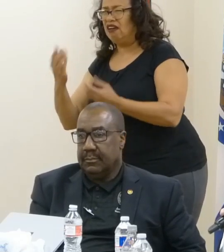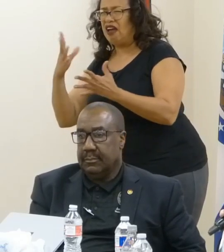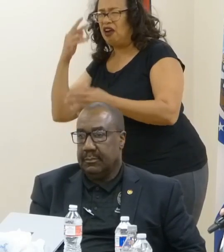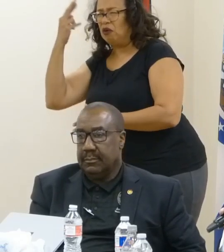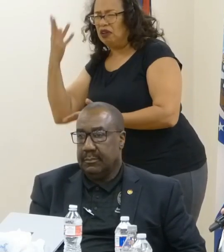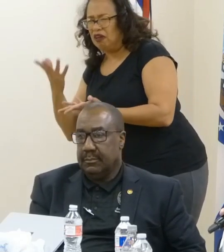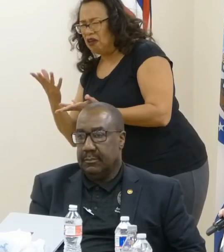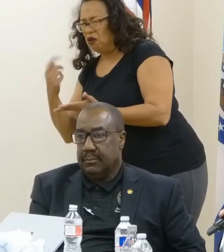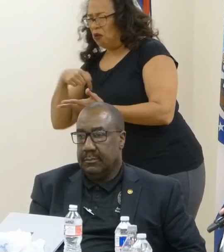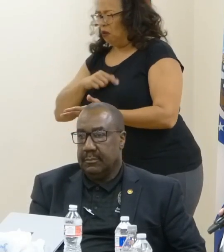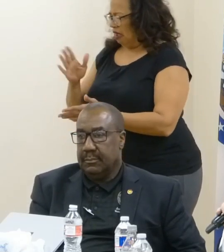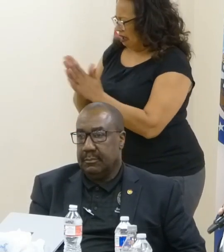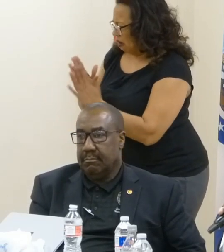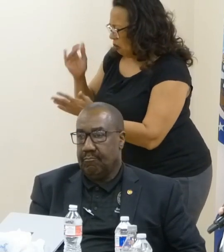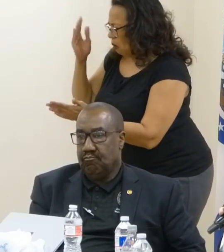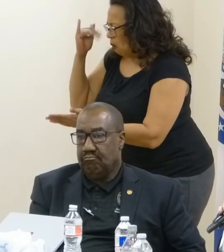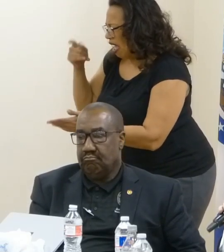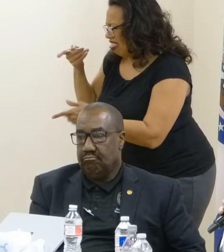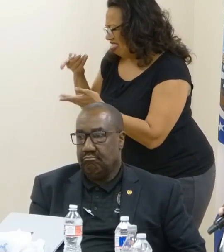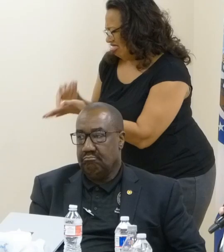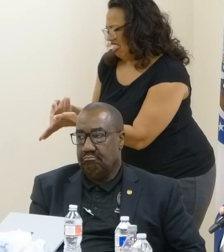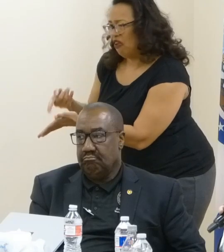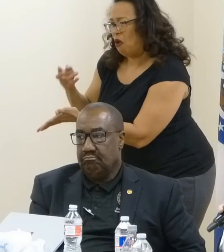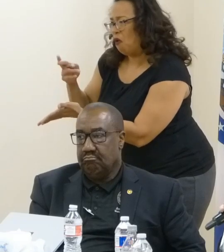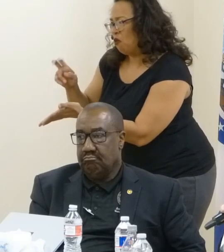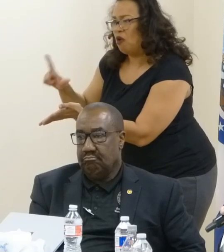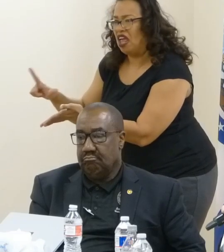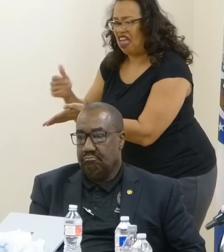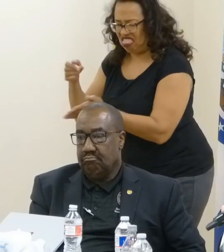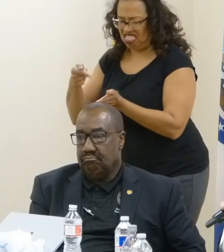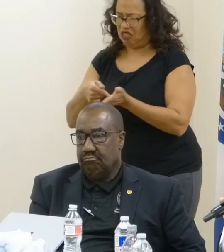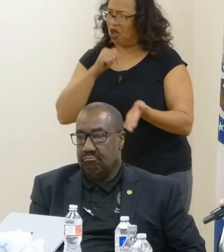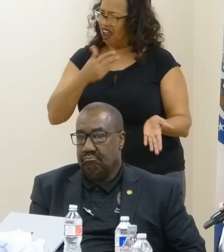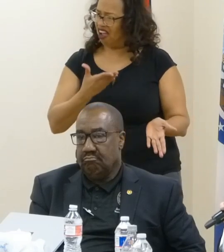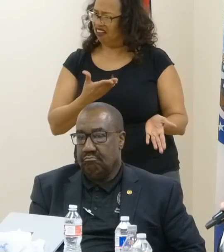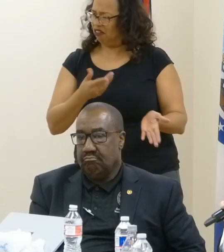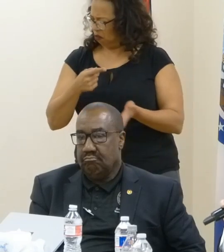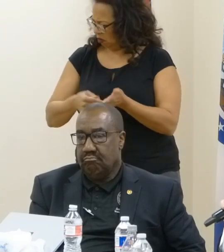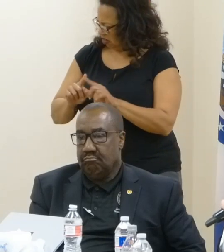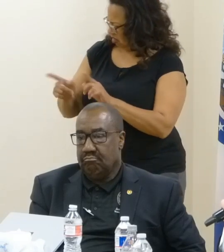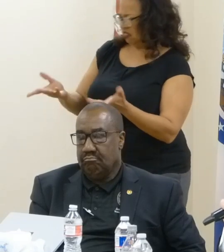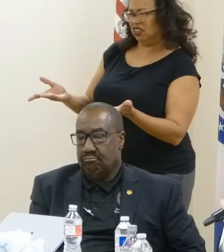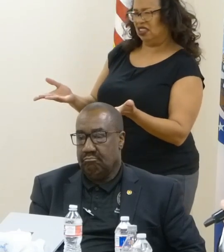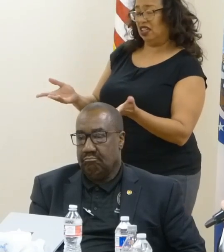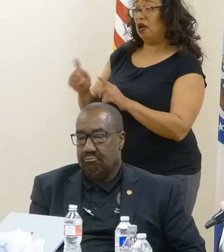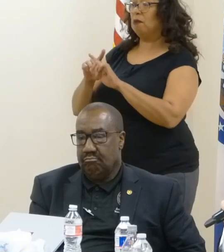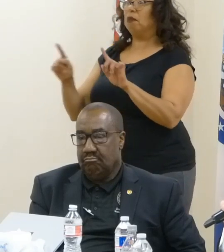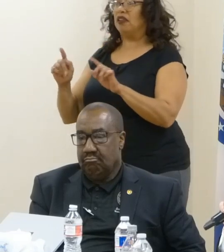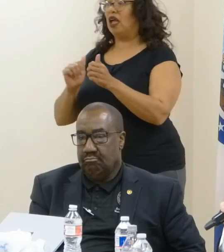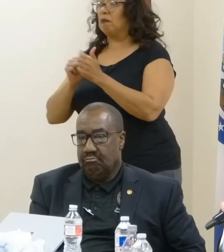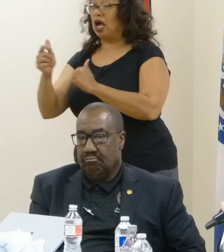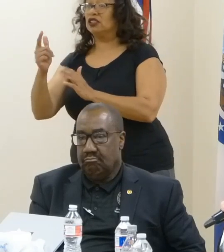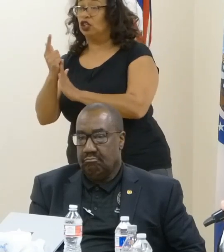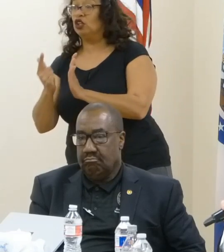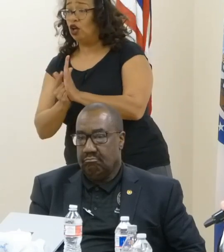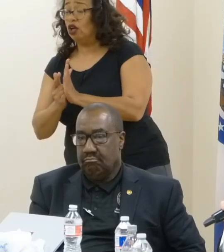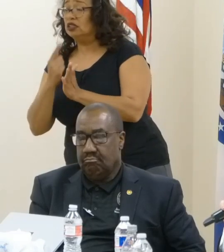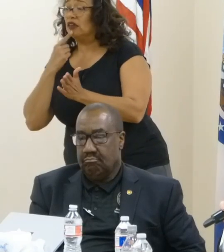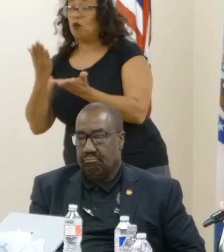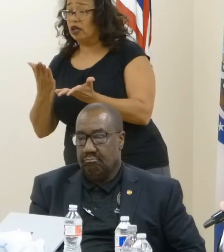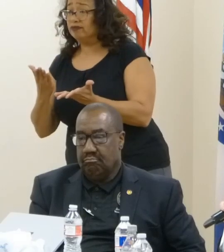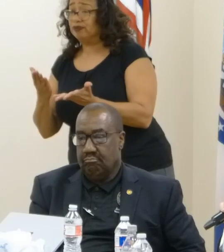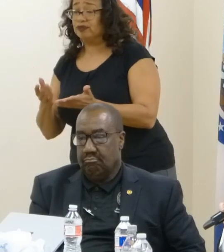real and my other ID wasn't? It's just a name, folks. Don't get all upset about the name. But they passed a law that basically said